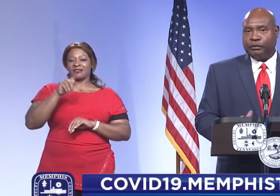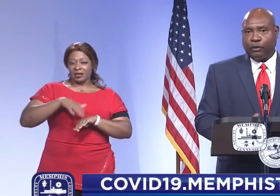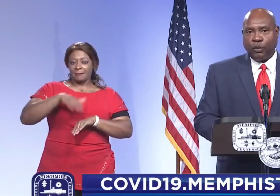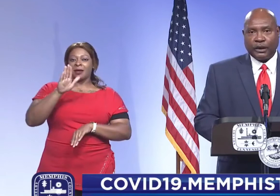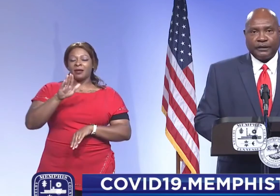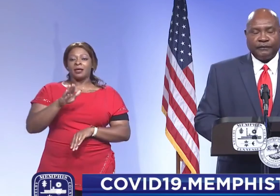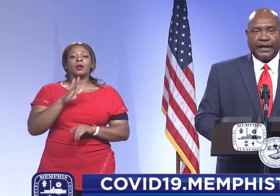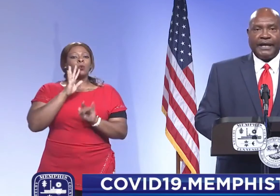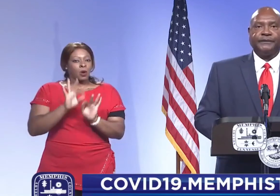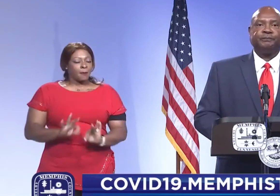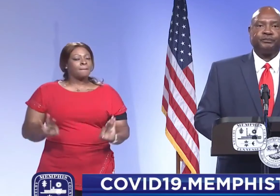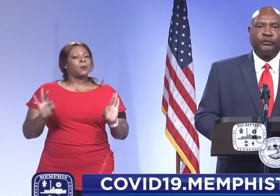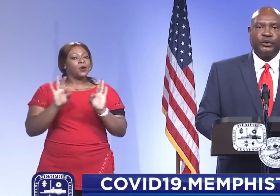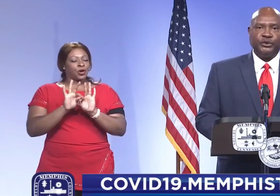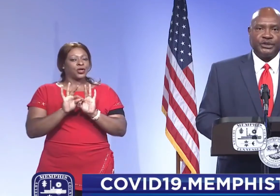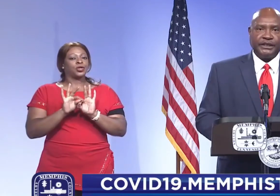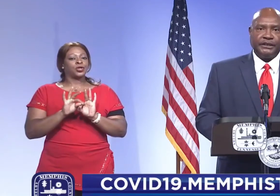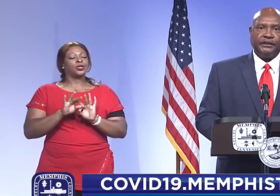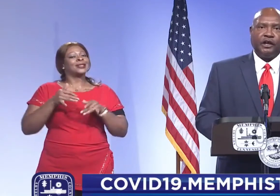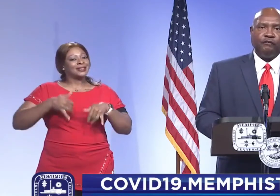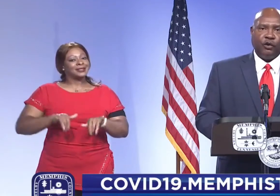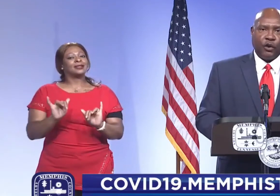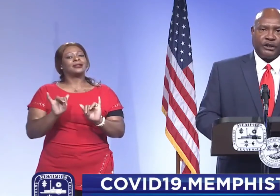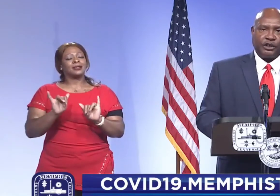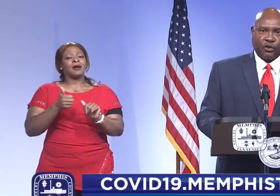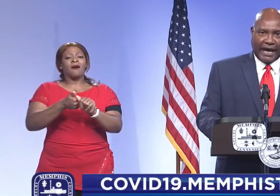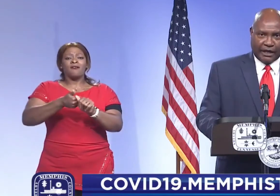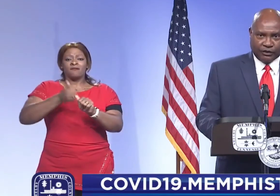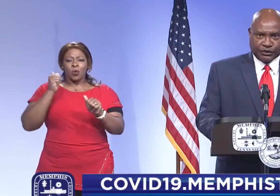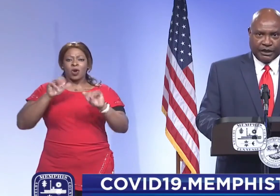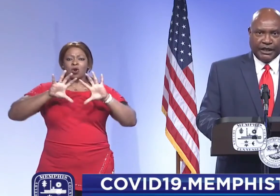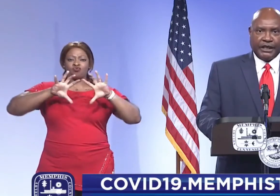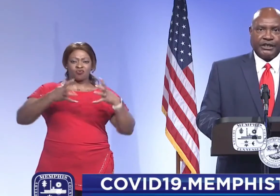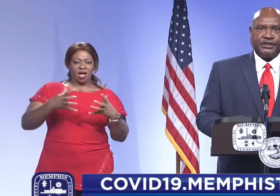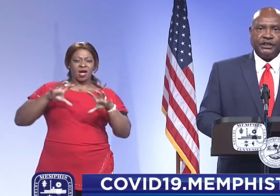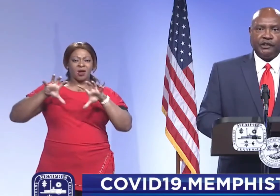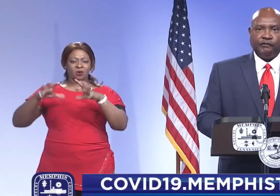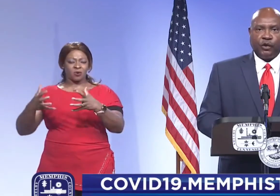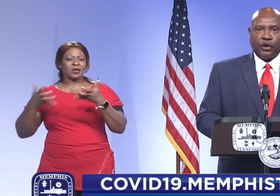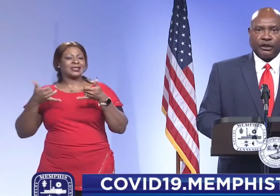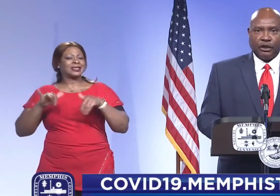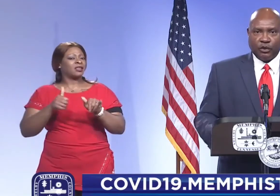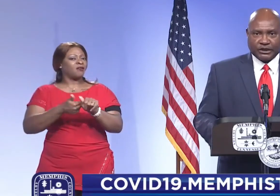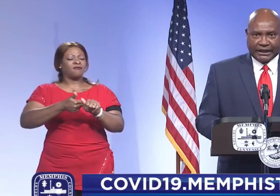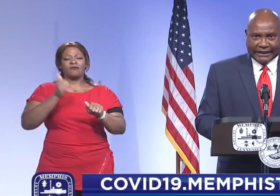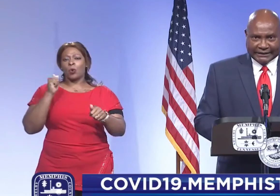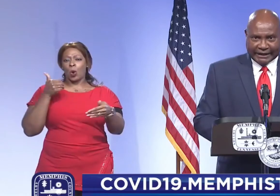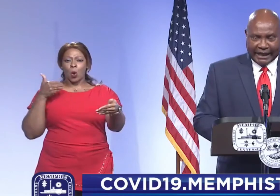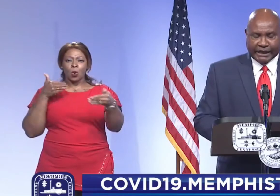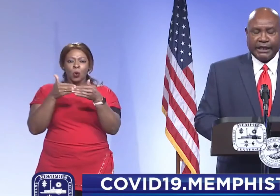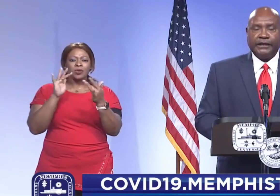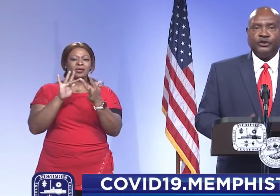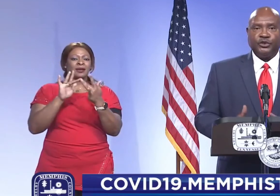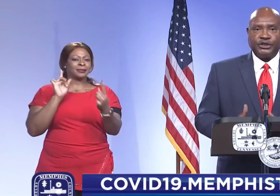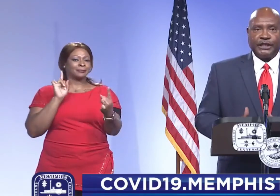very important that you still avoid crowds, still avoid close contact. You still